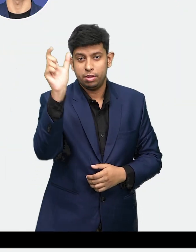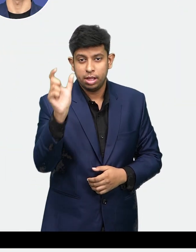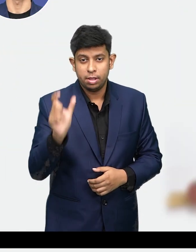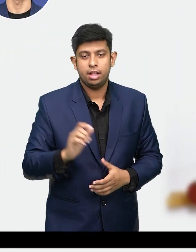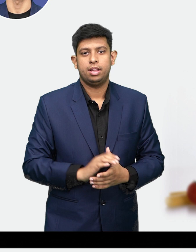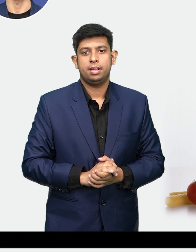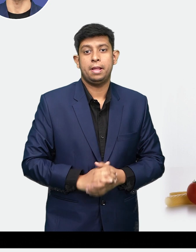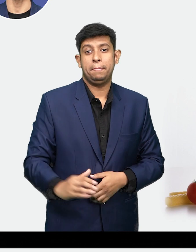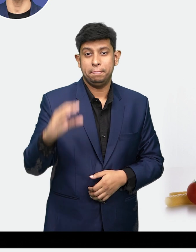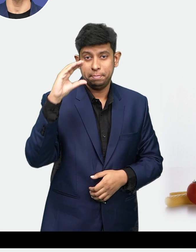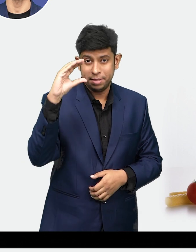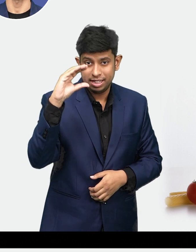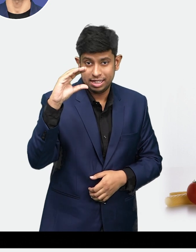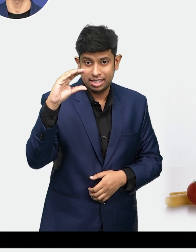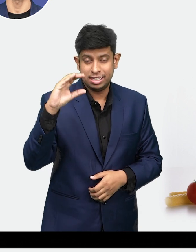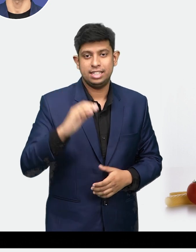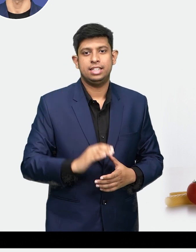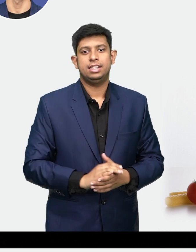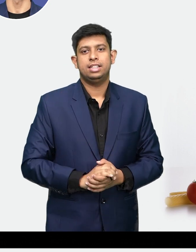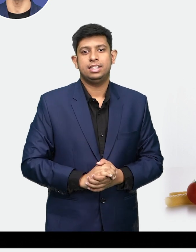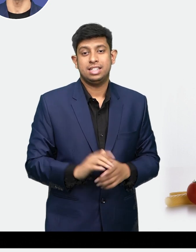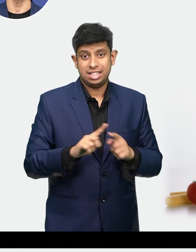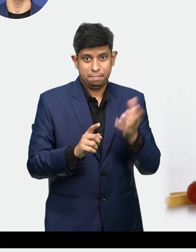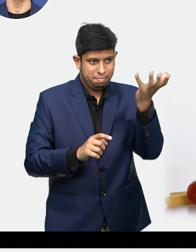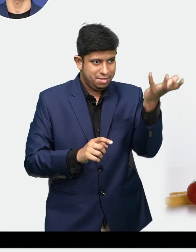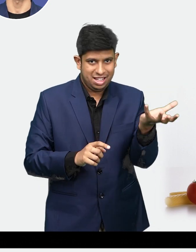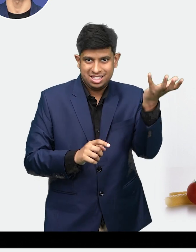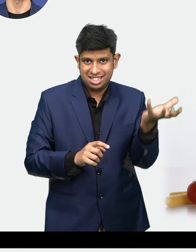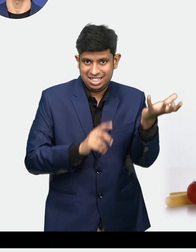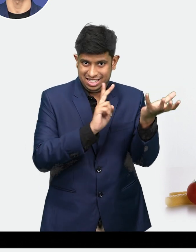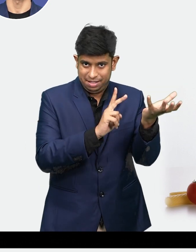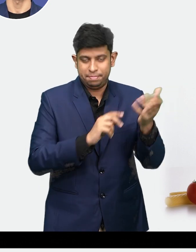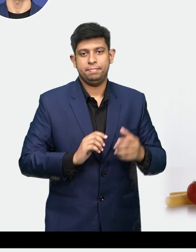Keywords: density, mass,